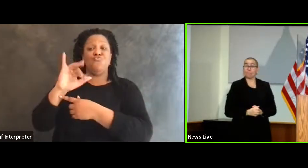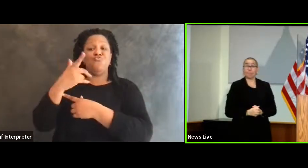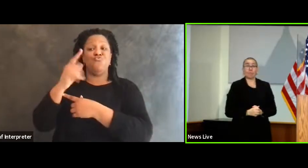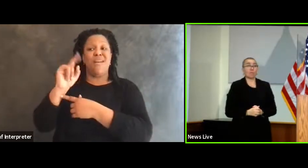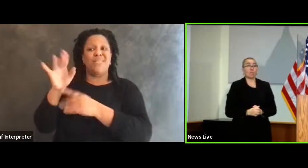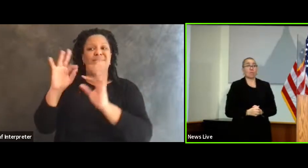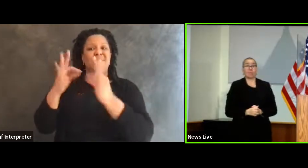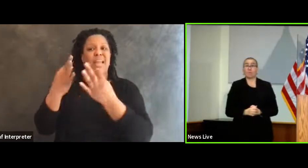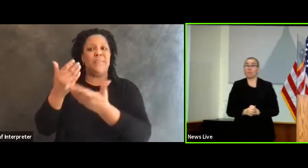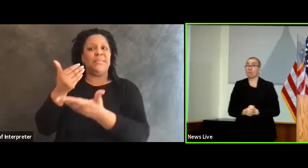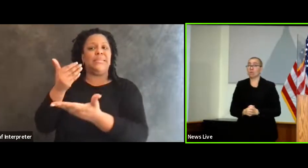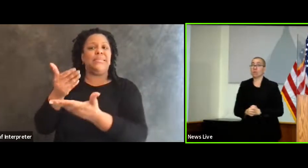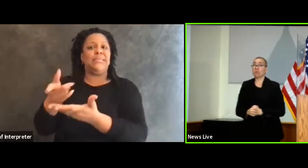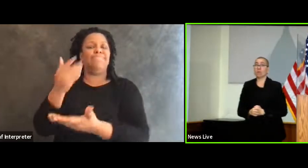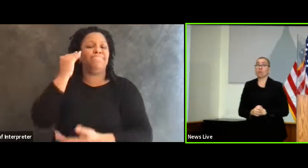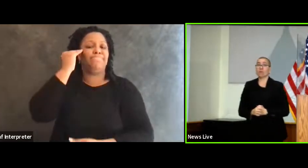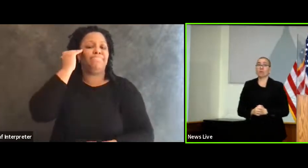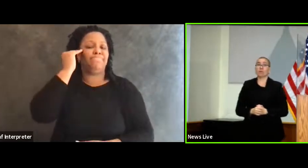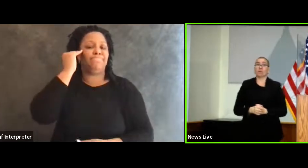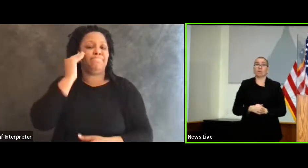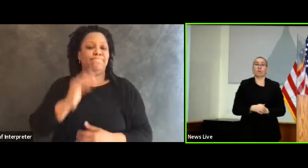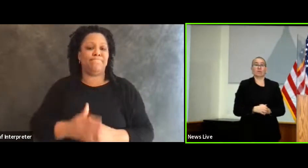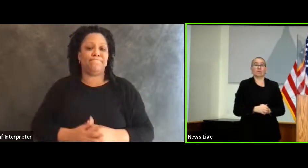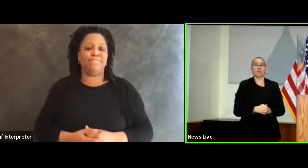Chair Mariani, I have a question for you.